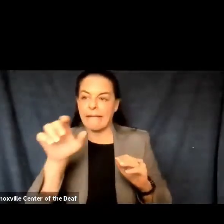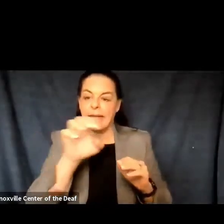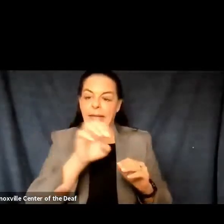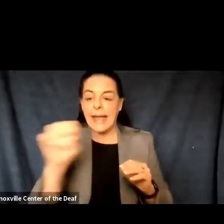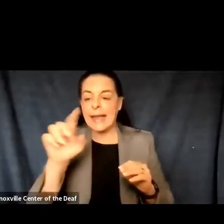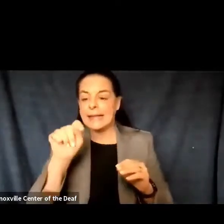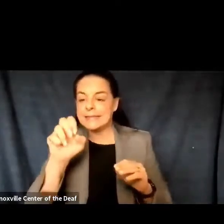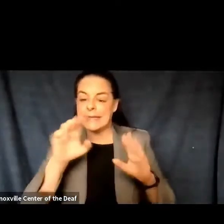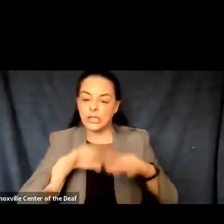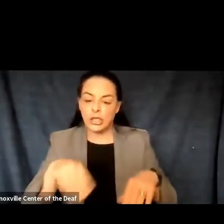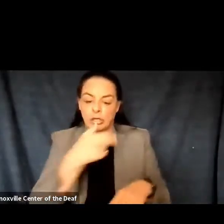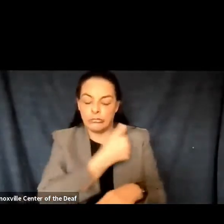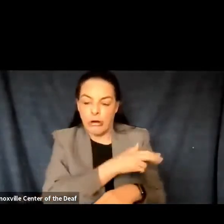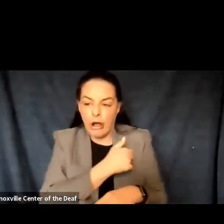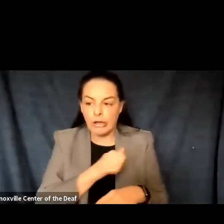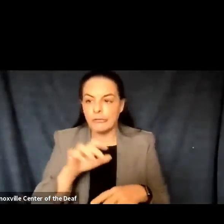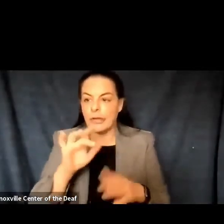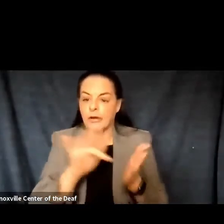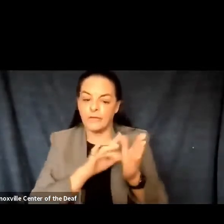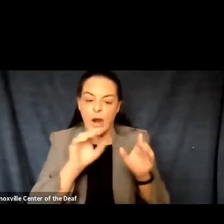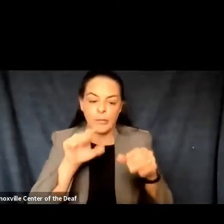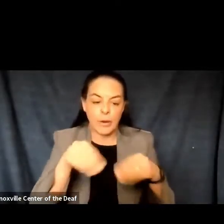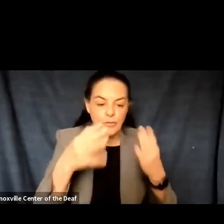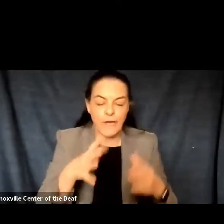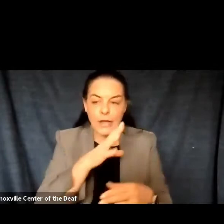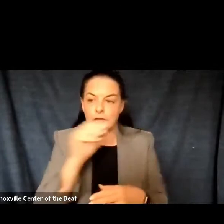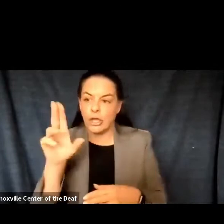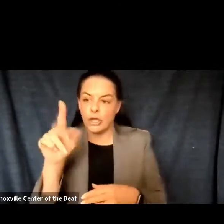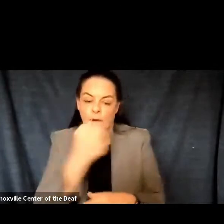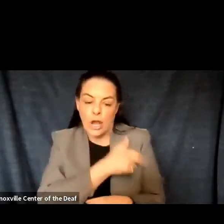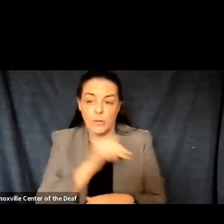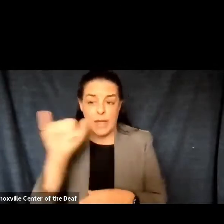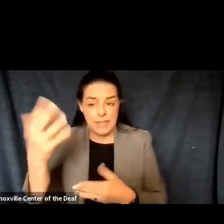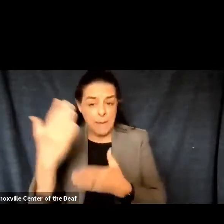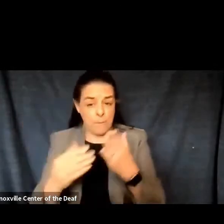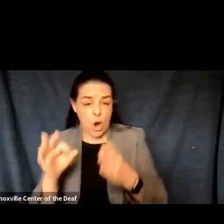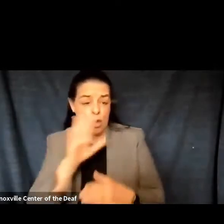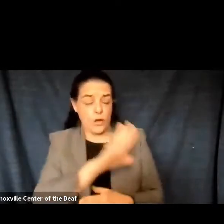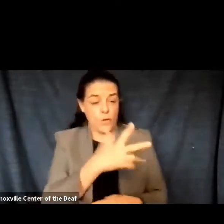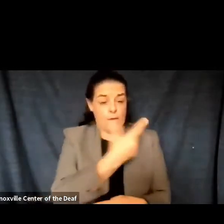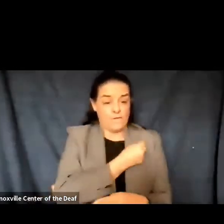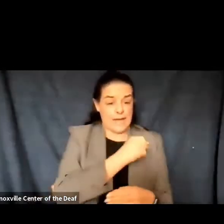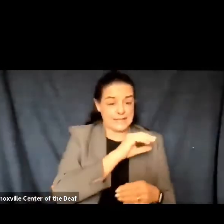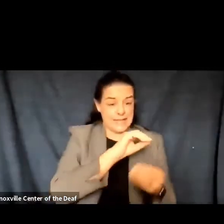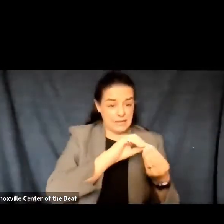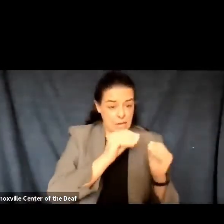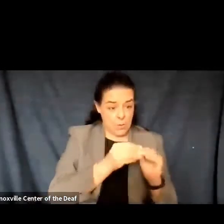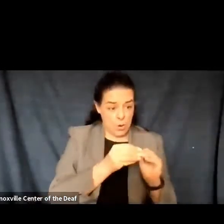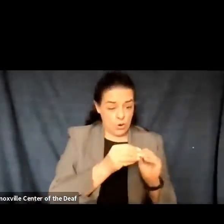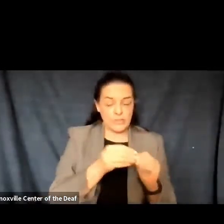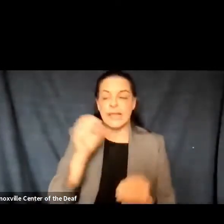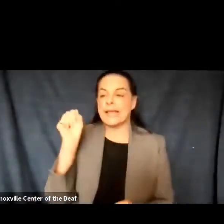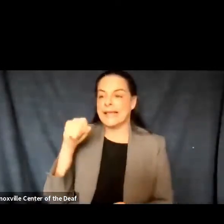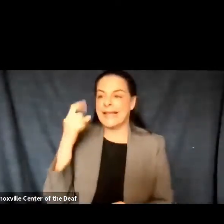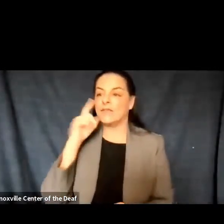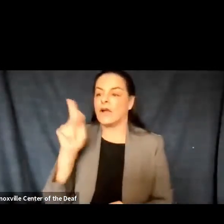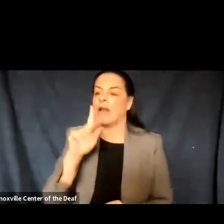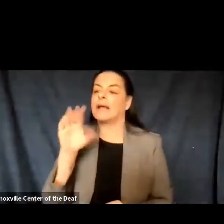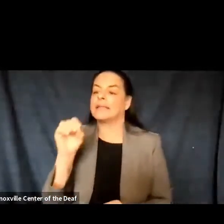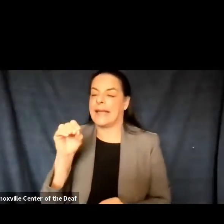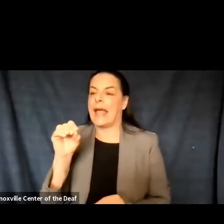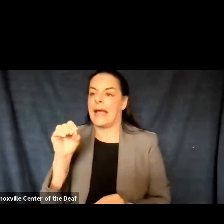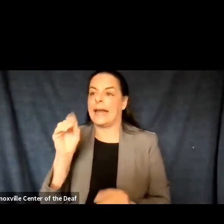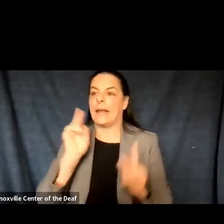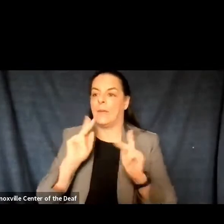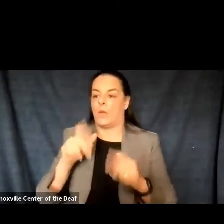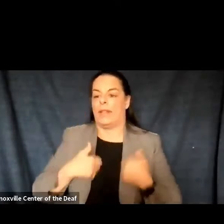Children's Hospital, and pharmacy providers part of KCHD vaccine numbers? Yes, for Knox County residents. So it's pulled out of the